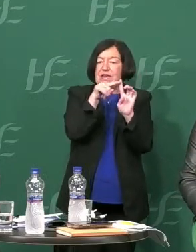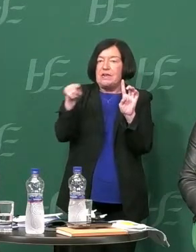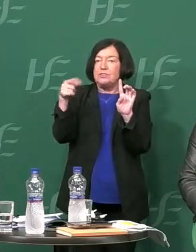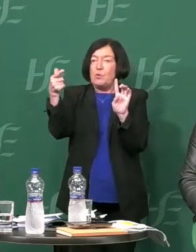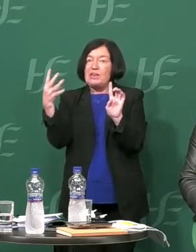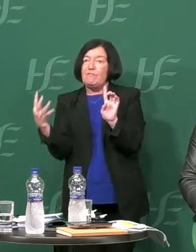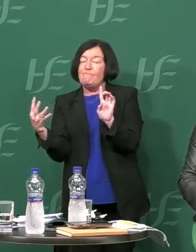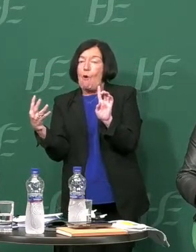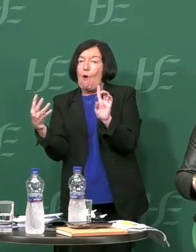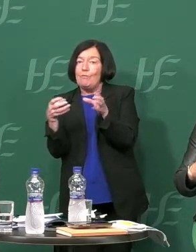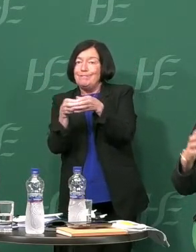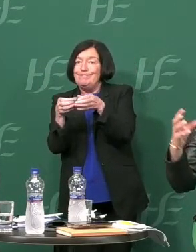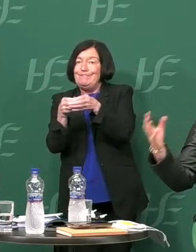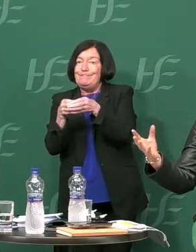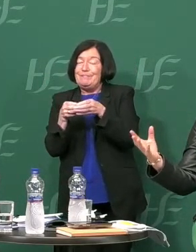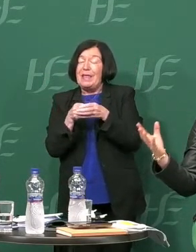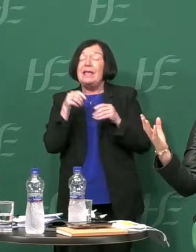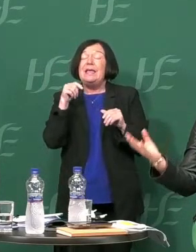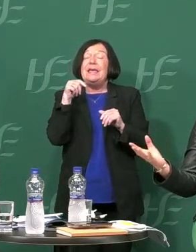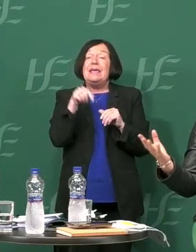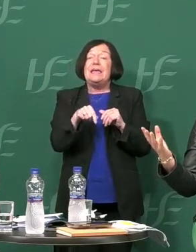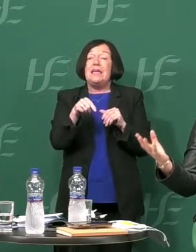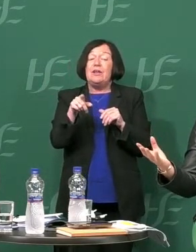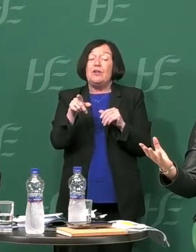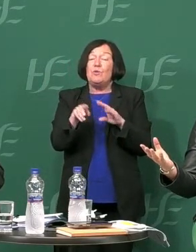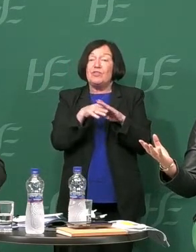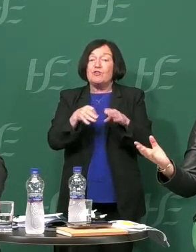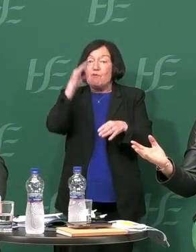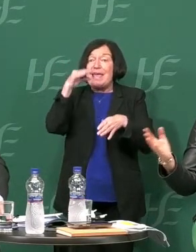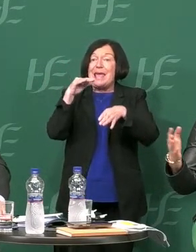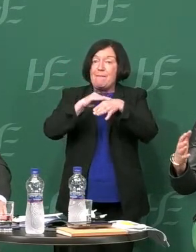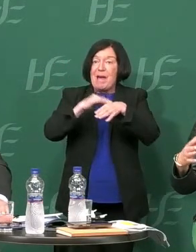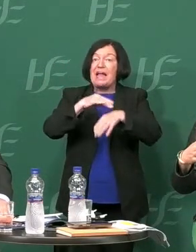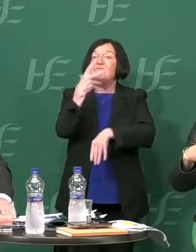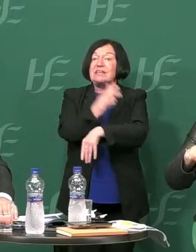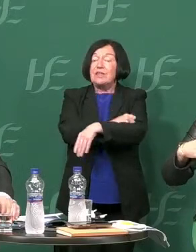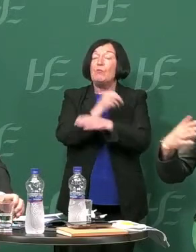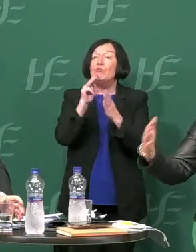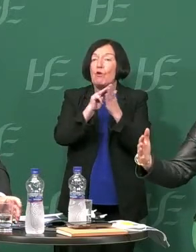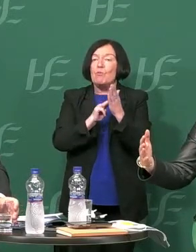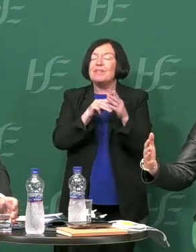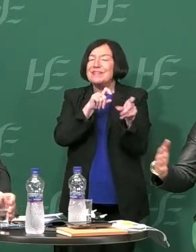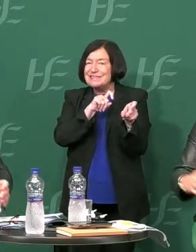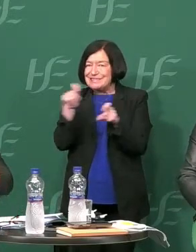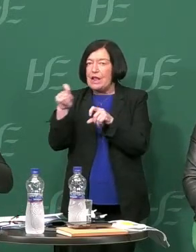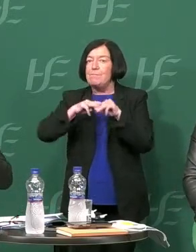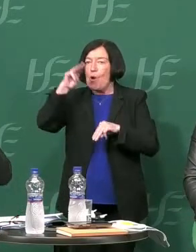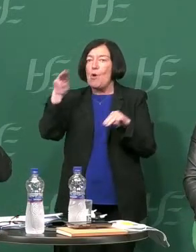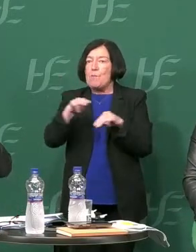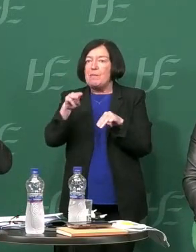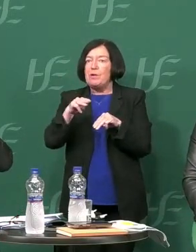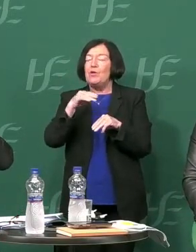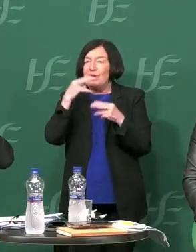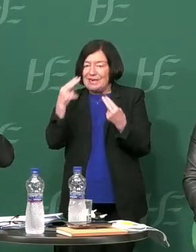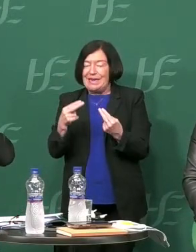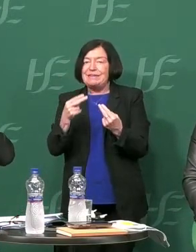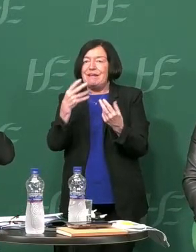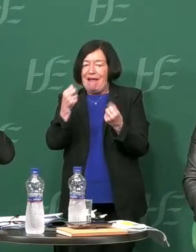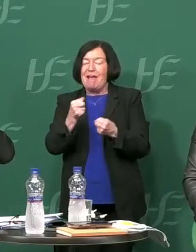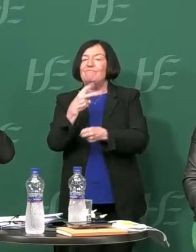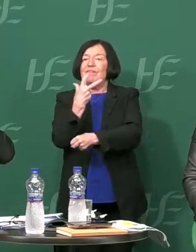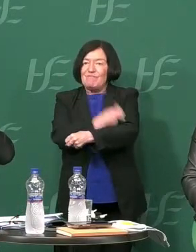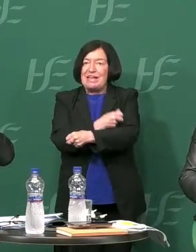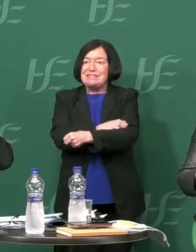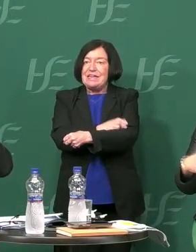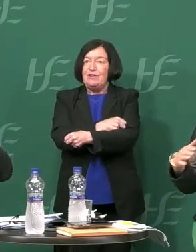age group. So even with the great impact of the vaccination programme, there are still more people who do need to come into that